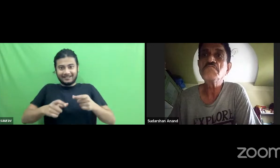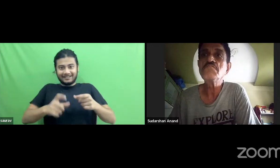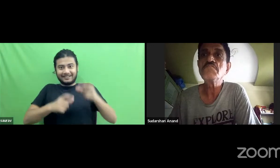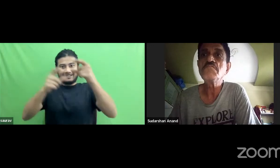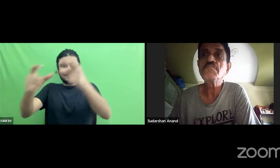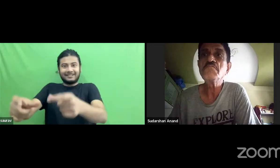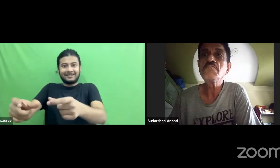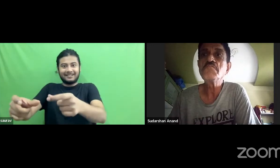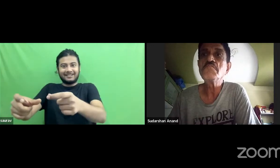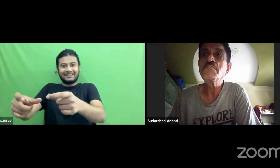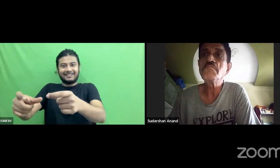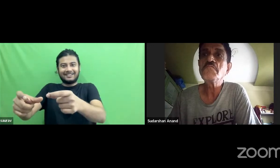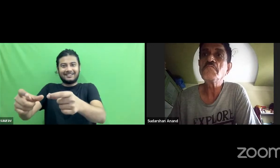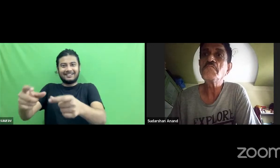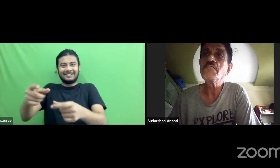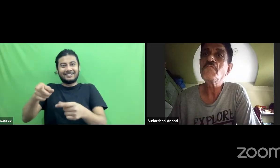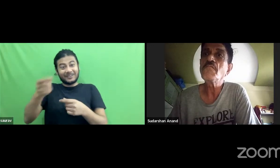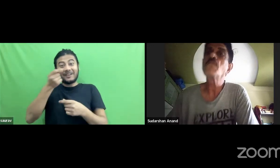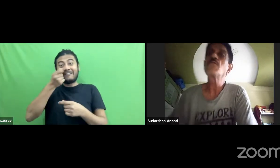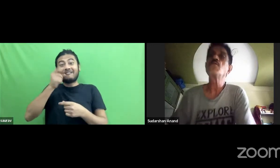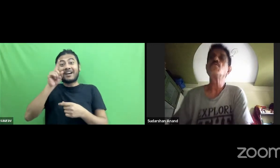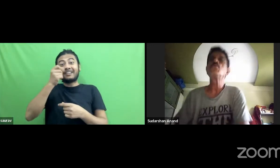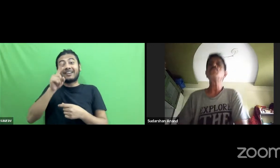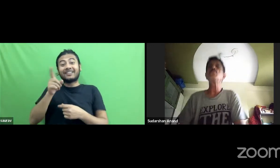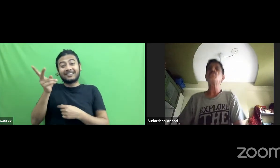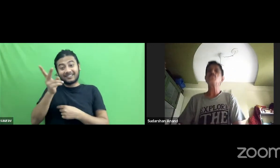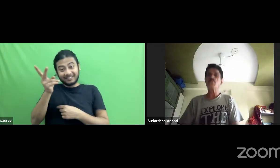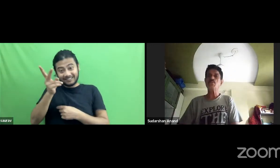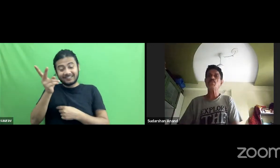to see that suffering. So suffering means we have done some bad karma.